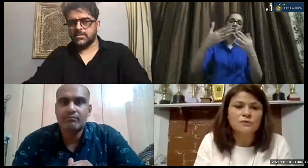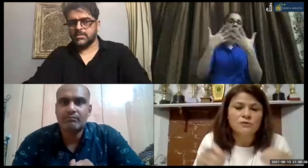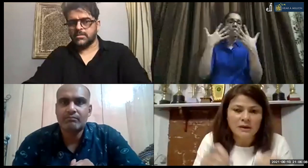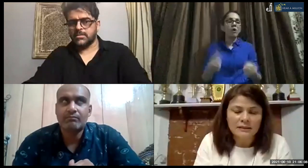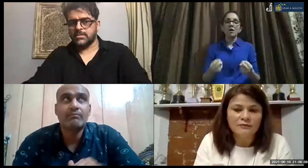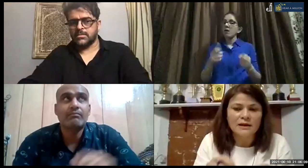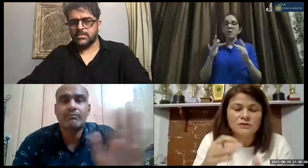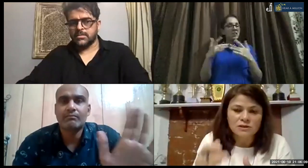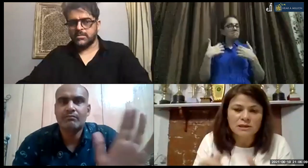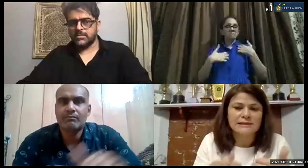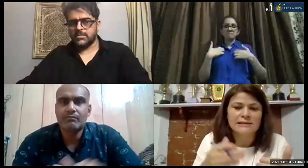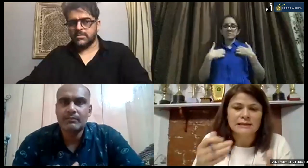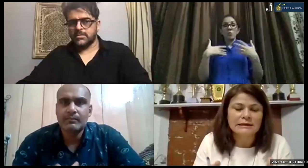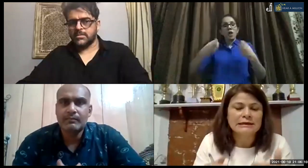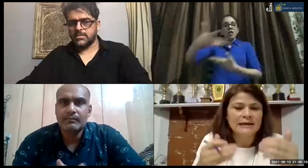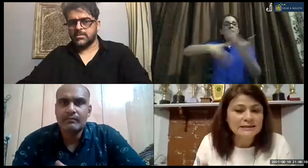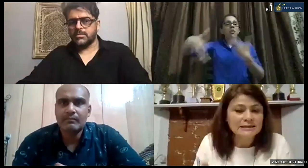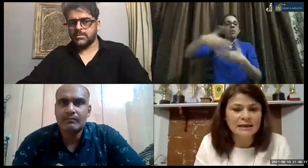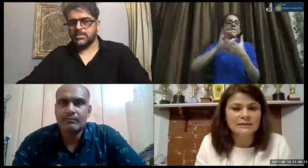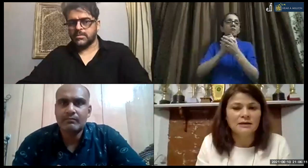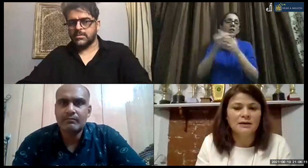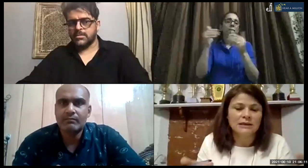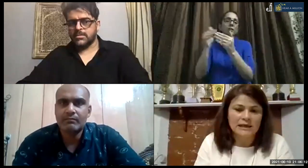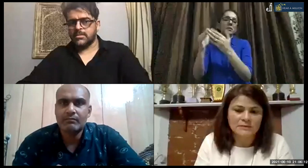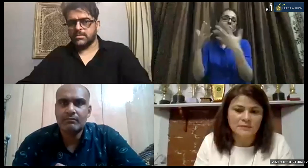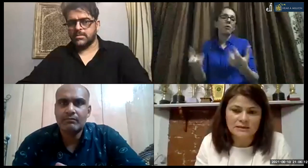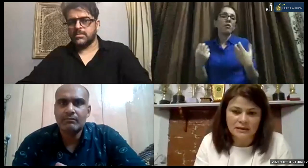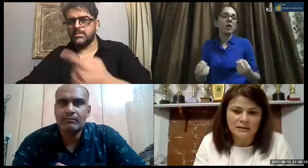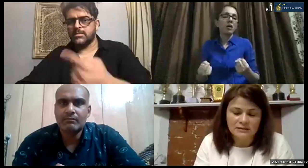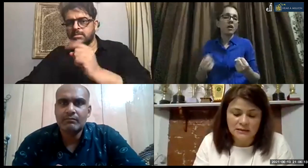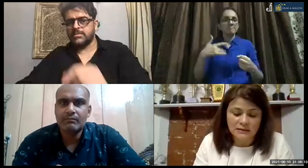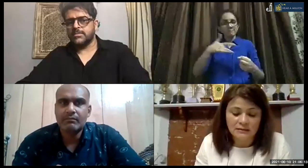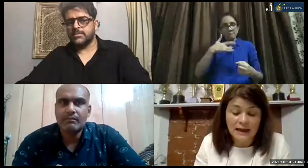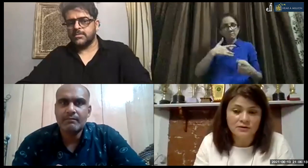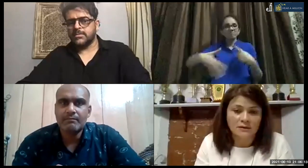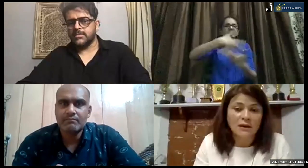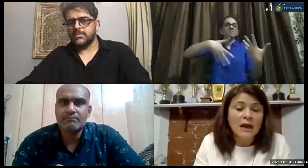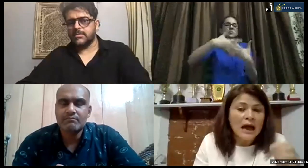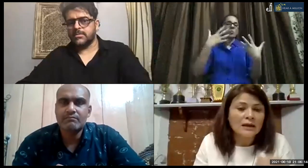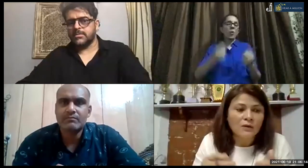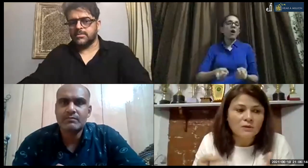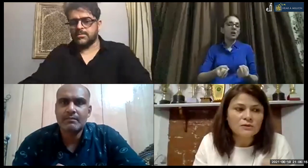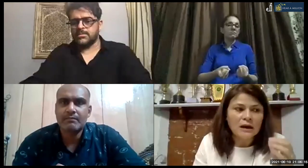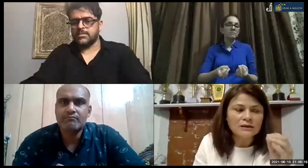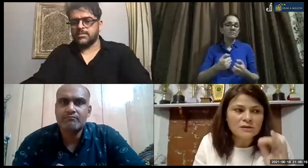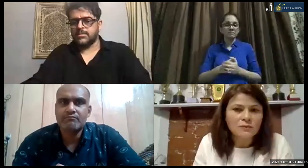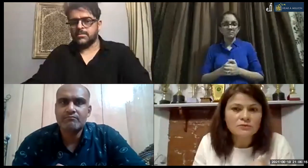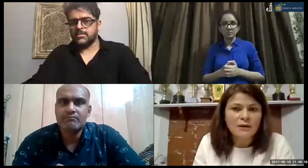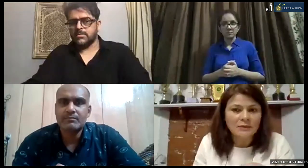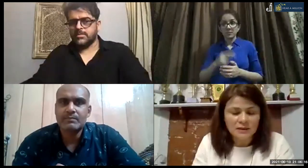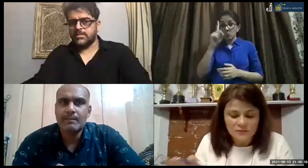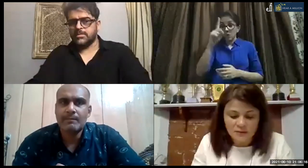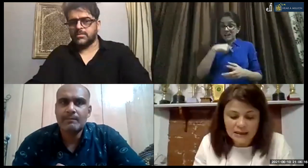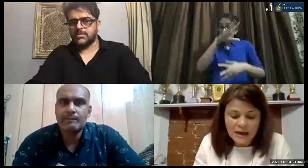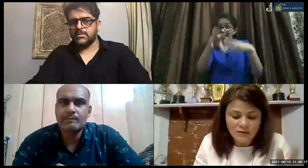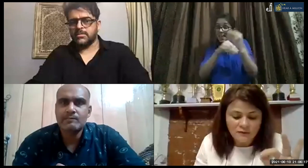to school, to meet their friends, socializing, learning, incidental learning takes place in these interaction. And also, I just want to